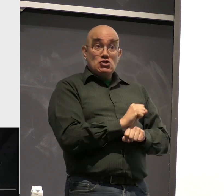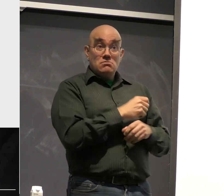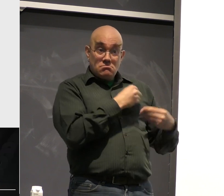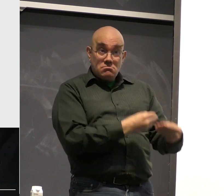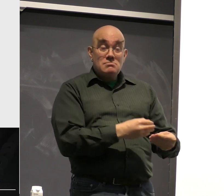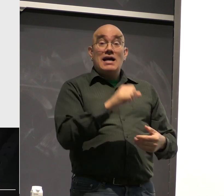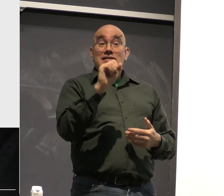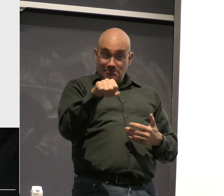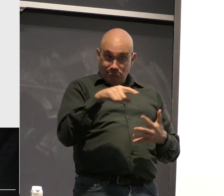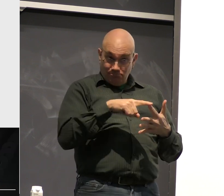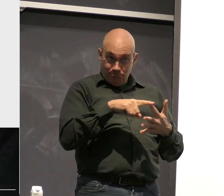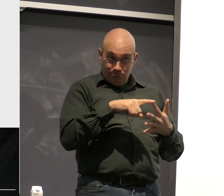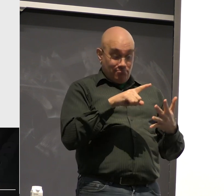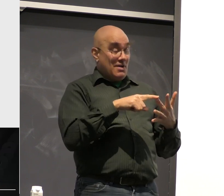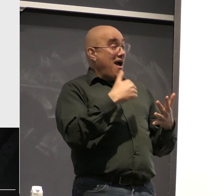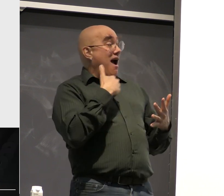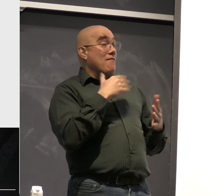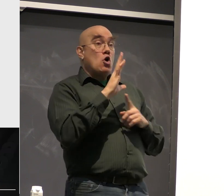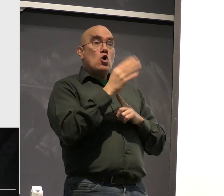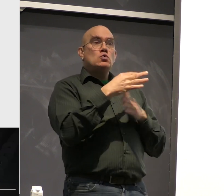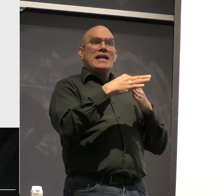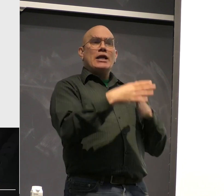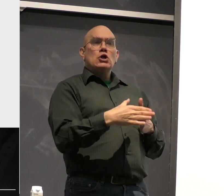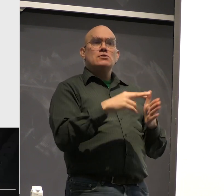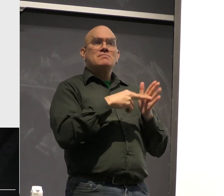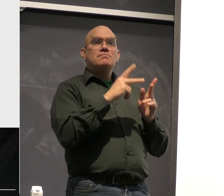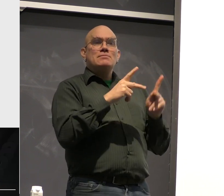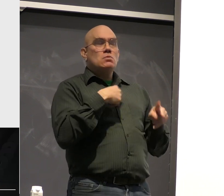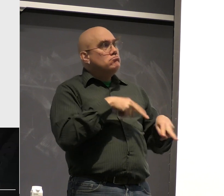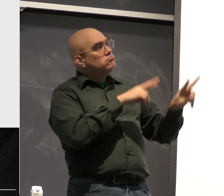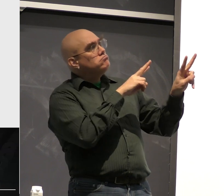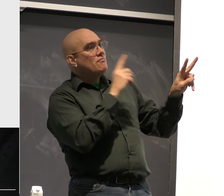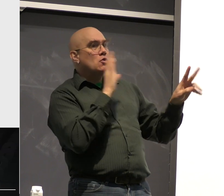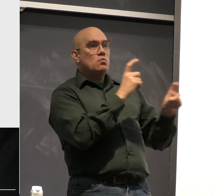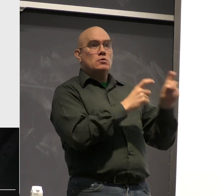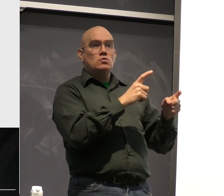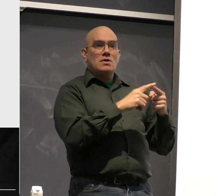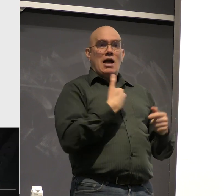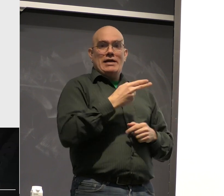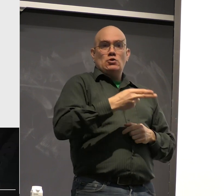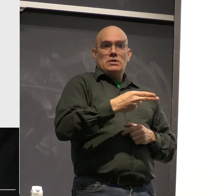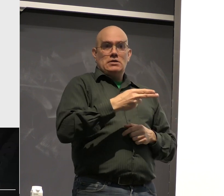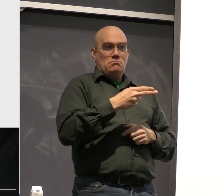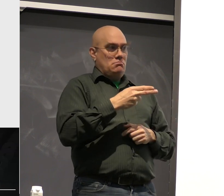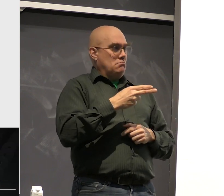own traditions, we do. We have our own cultural leaders, people we look up to, their contributions to our